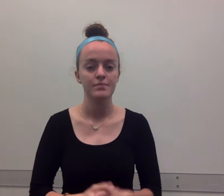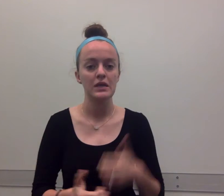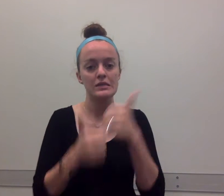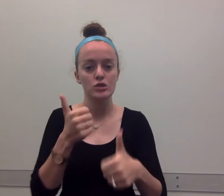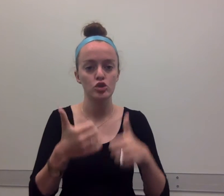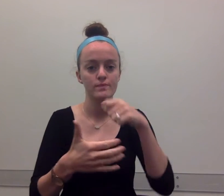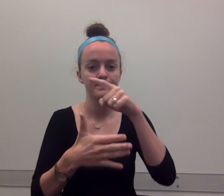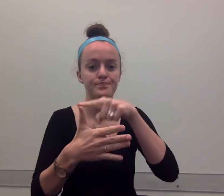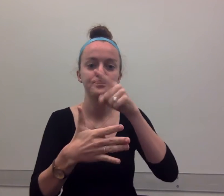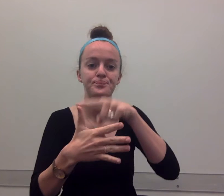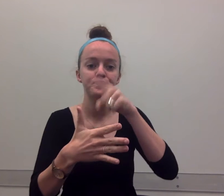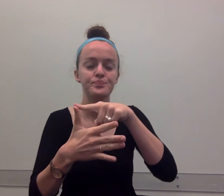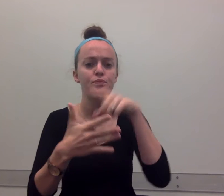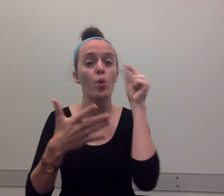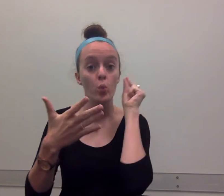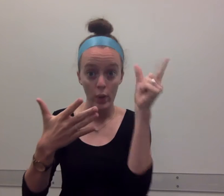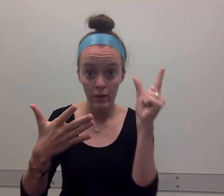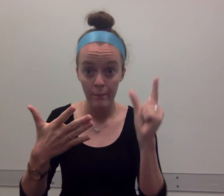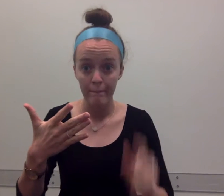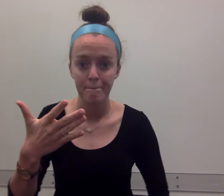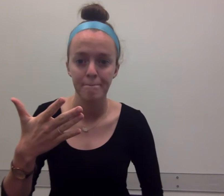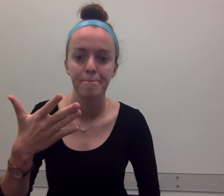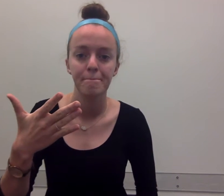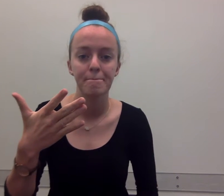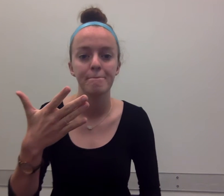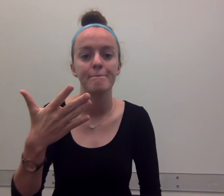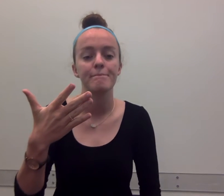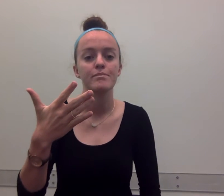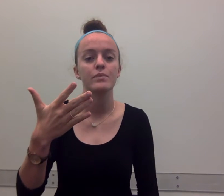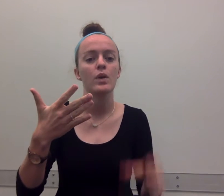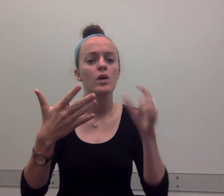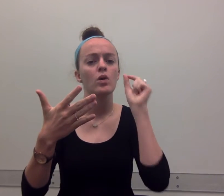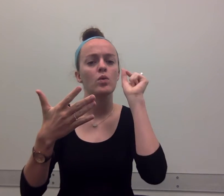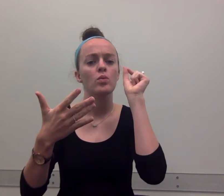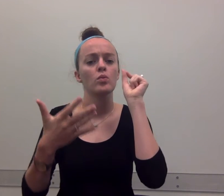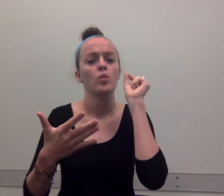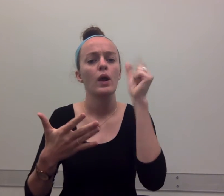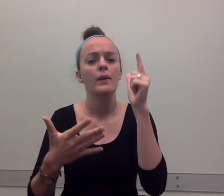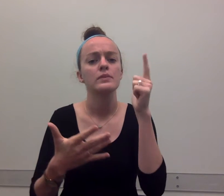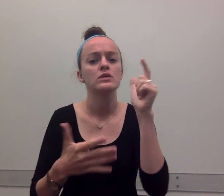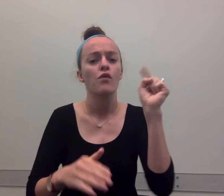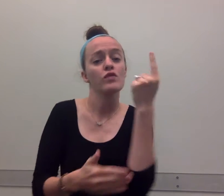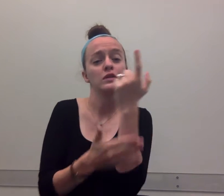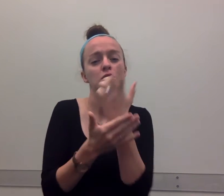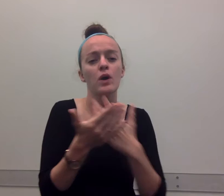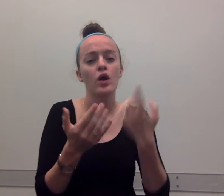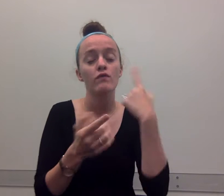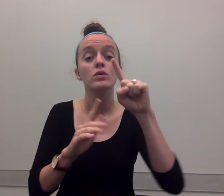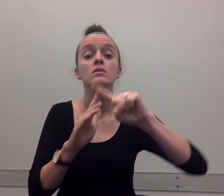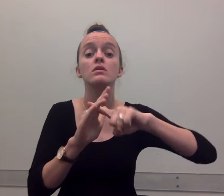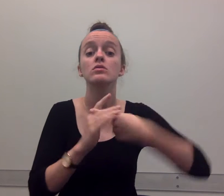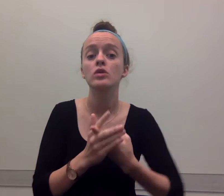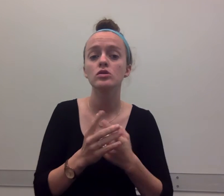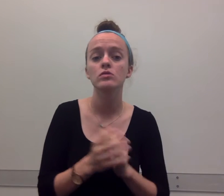The first step, the wake up. The wake up is the first part of your introduction. So we're in